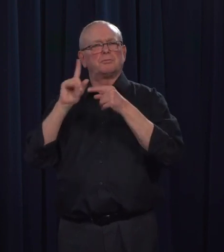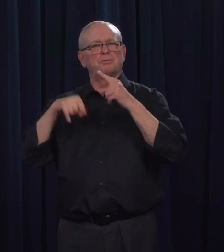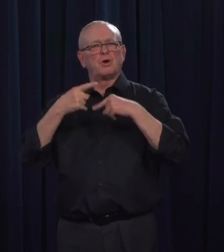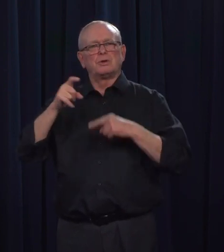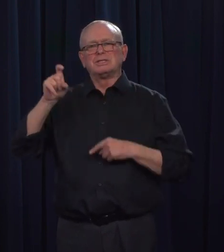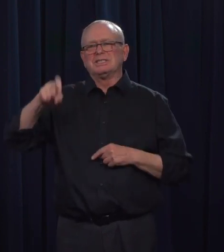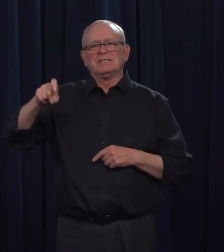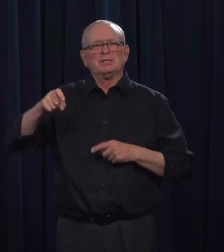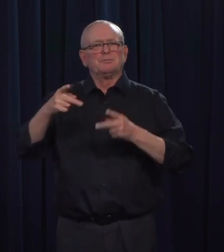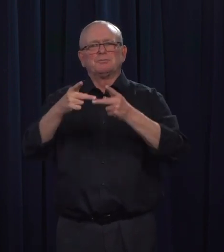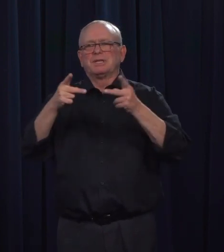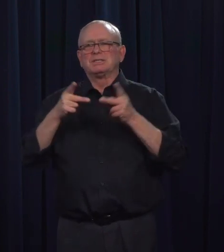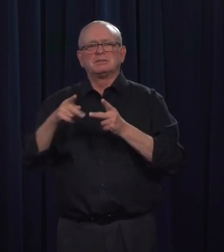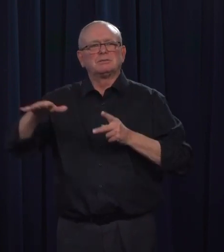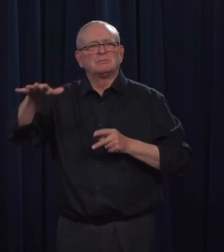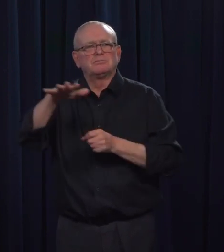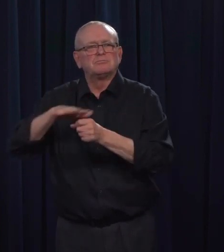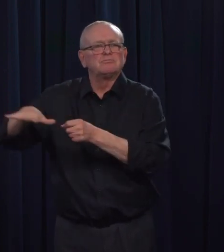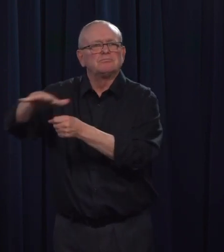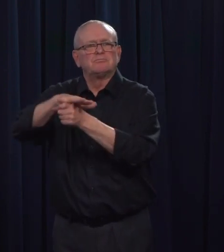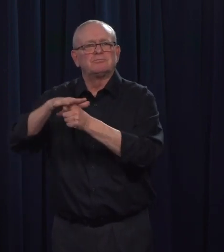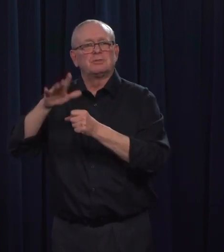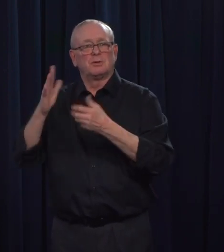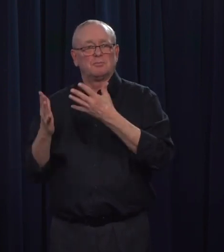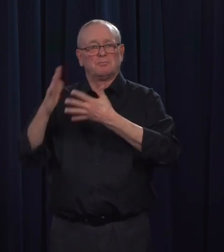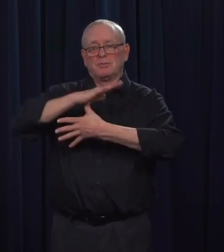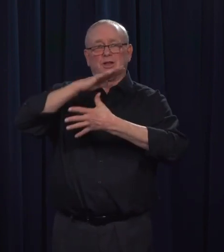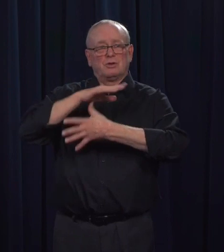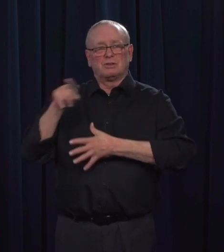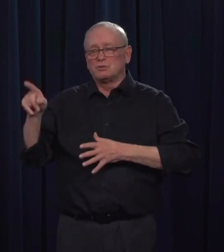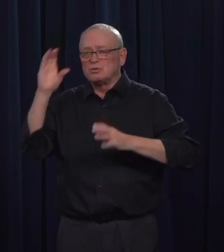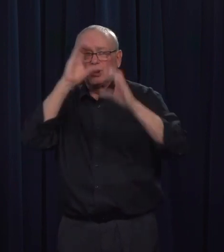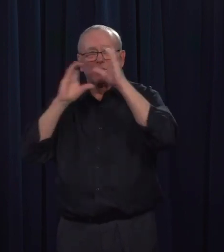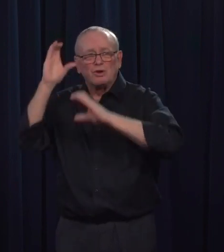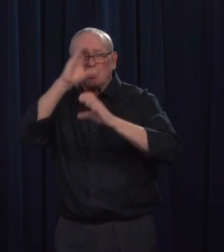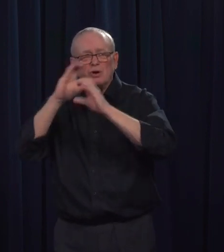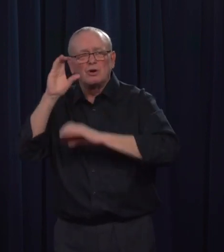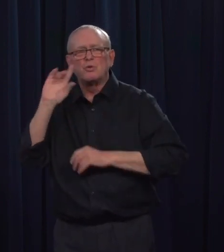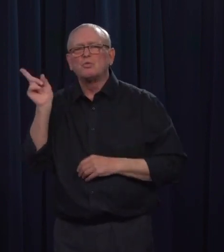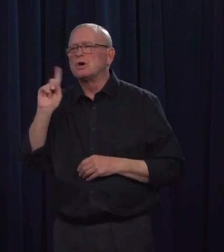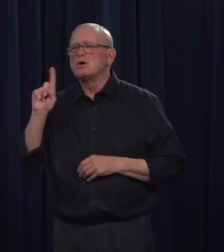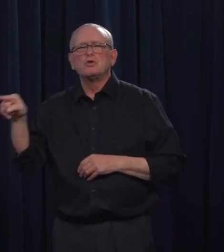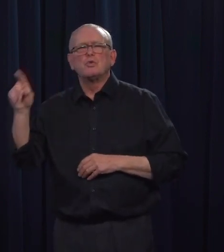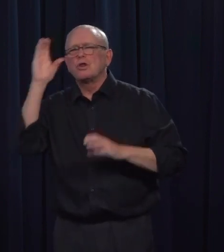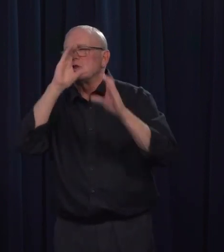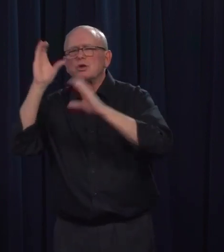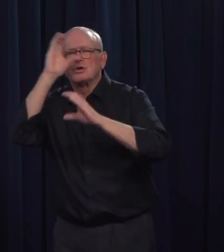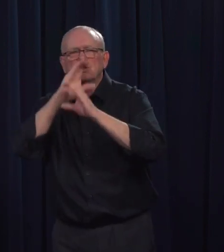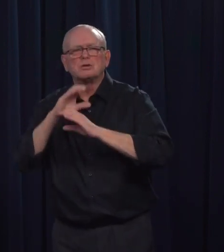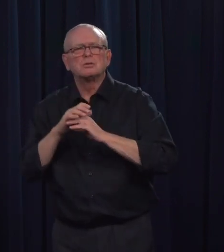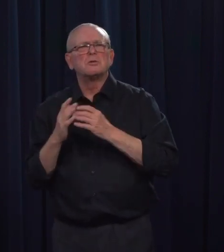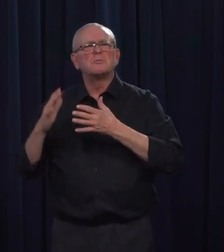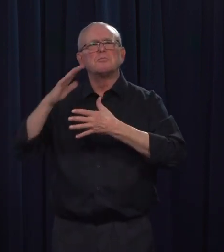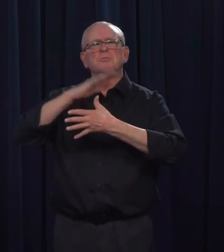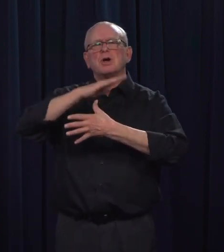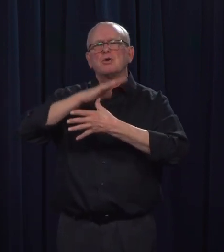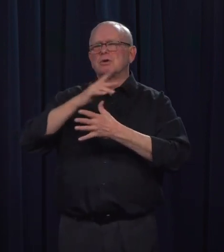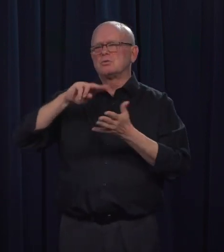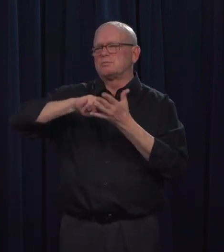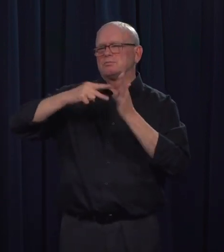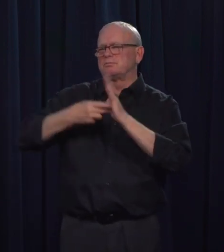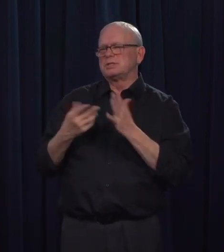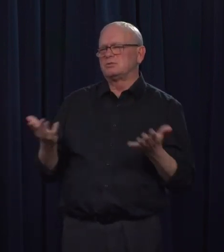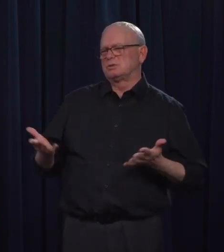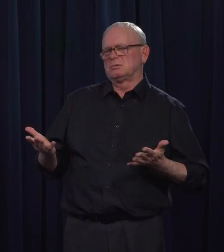So, as I've said, several times, Alberta Health Services staff and physicians have